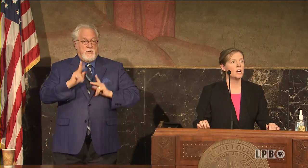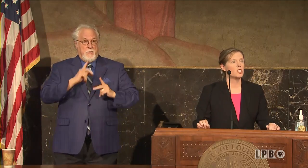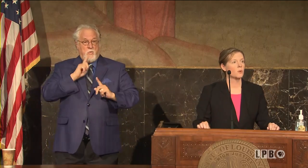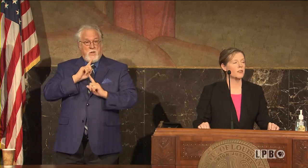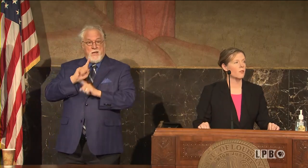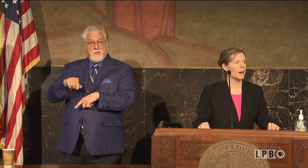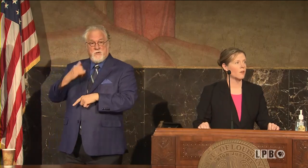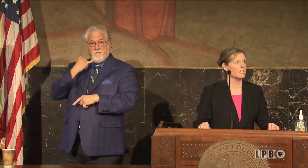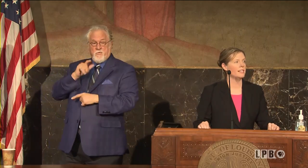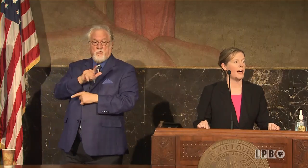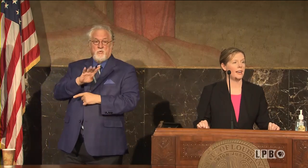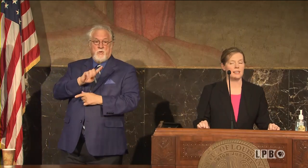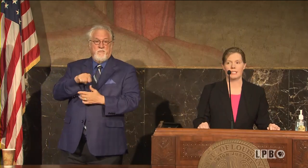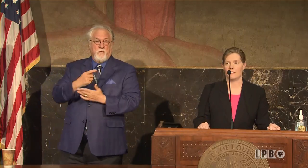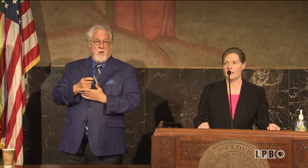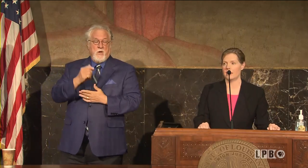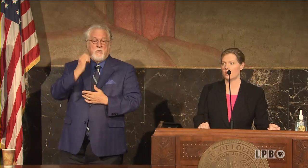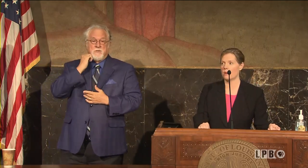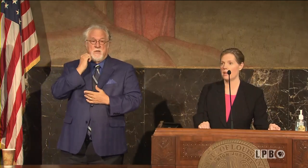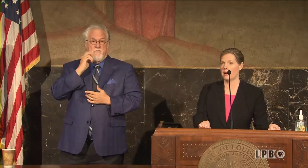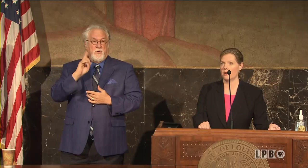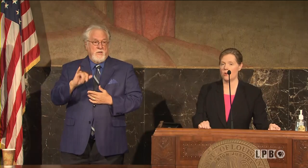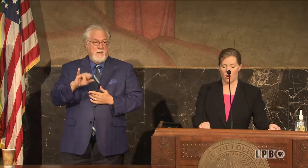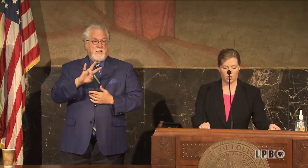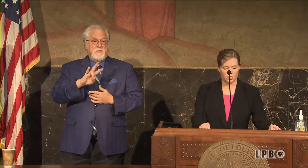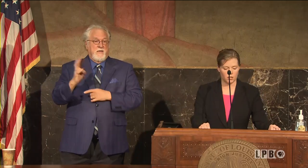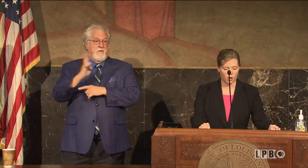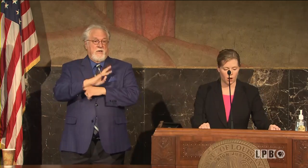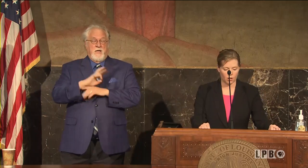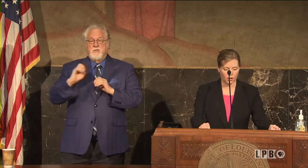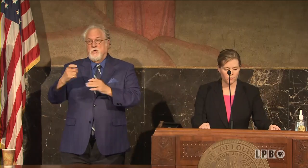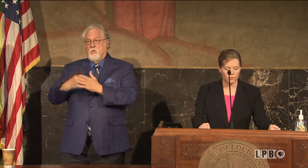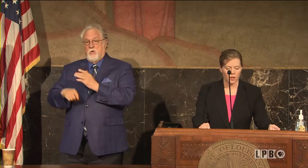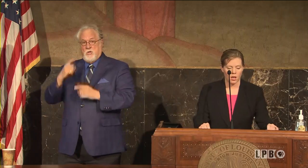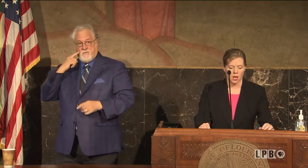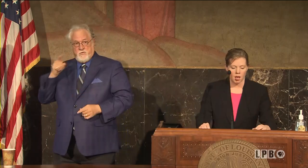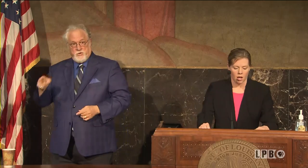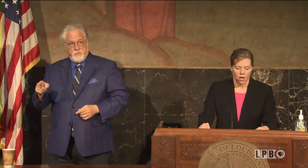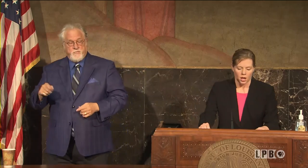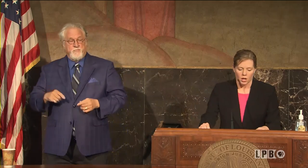phone 24 hours a day, 7 days a week at no cost to the caller.